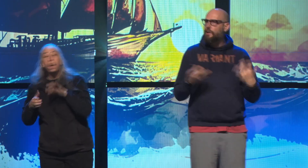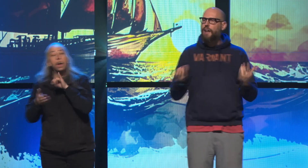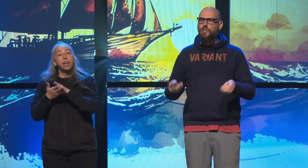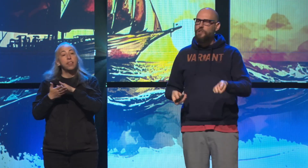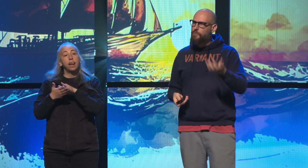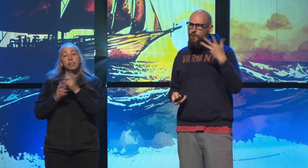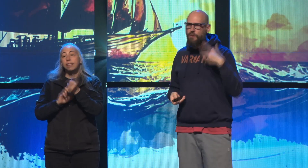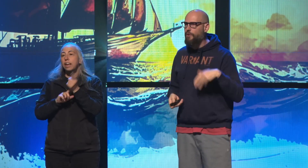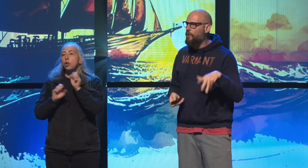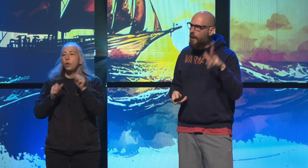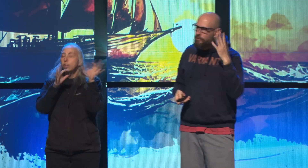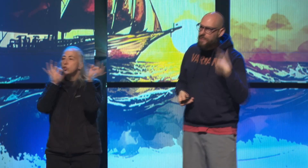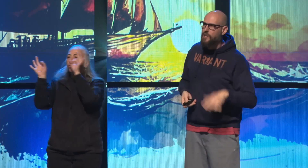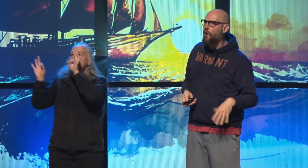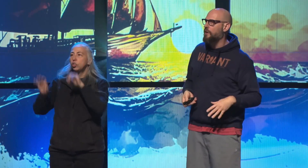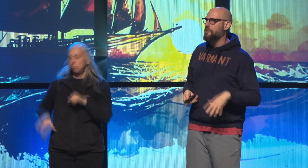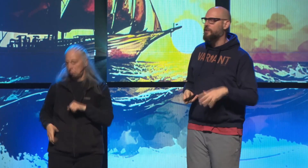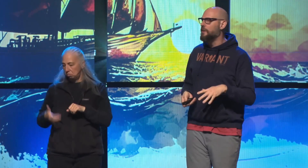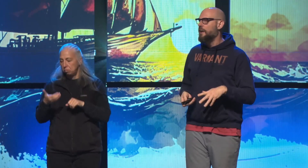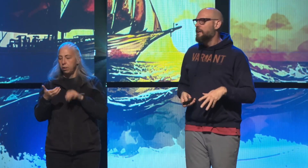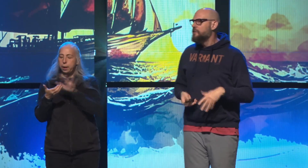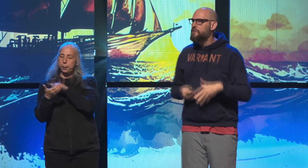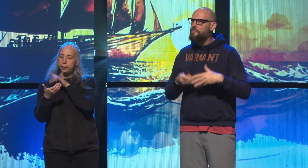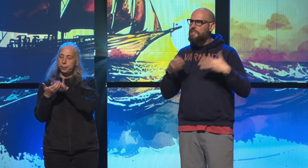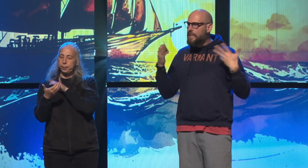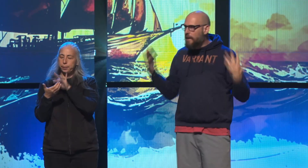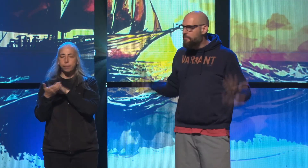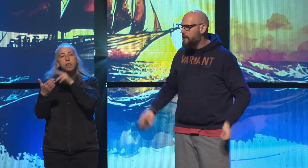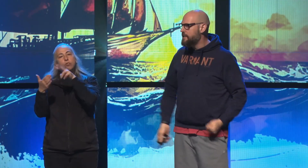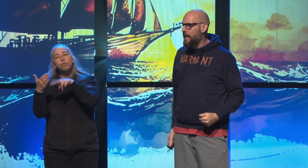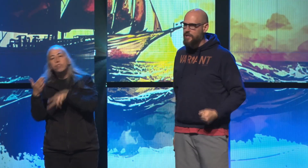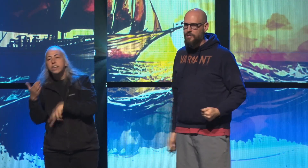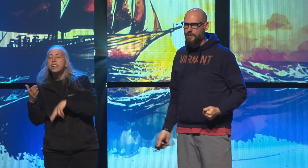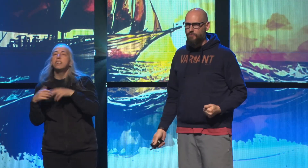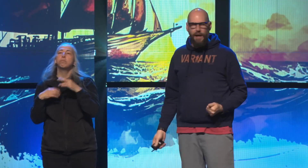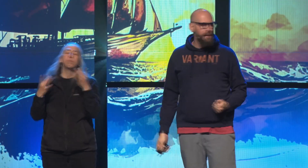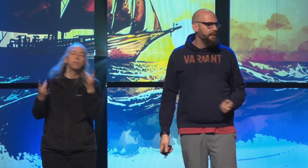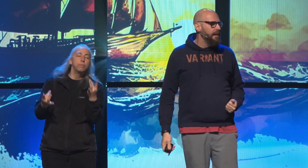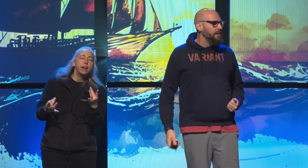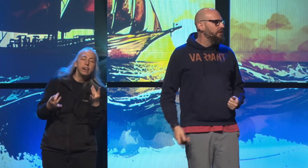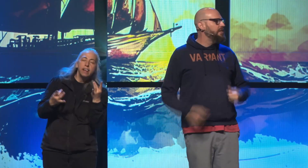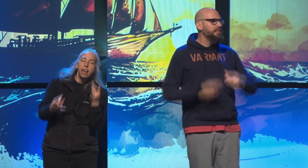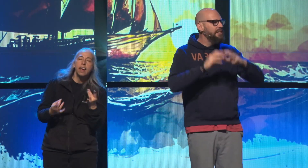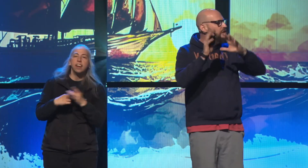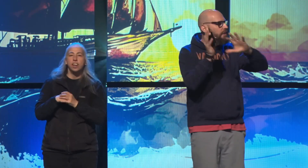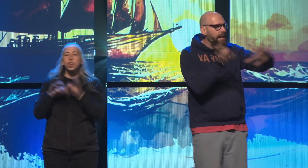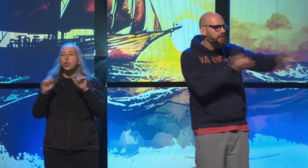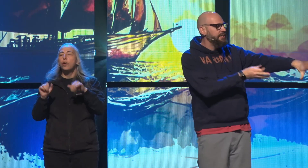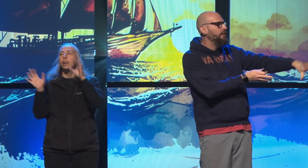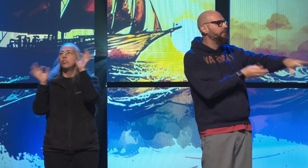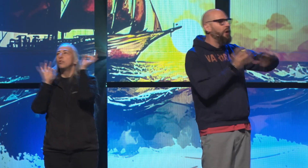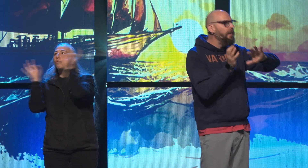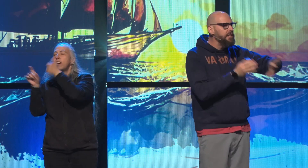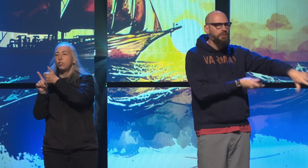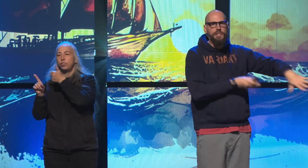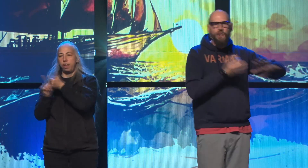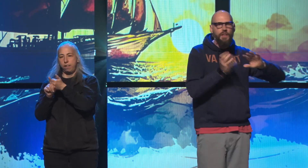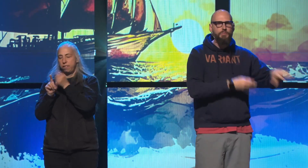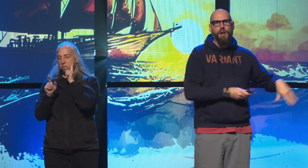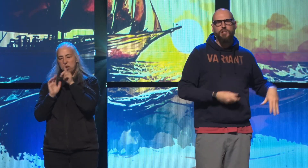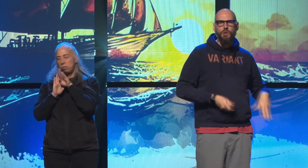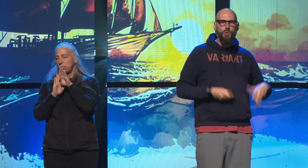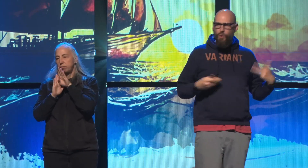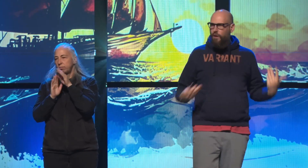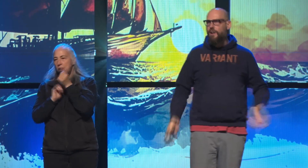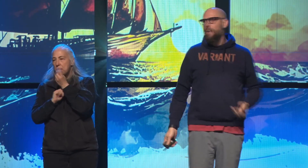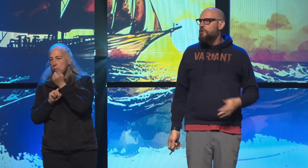with a distraction. You could pull your phone out, read an article, do some Zen meditation, right? You can just distract yourself from all that stress and all